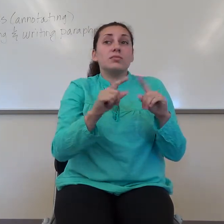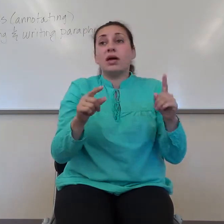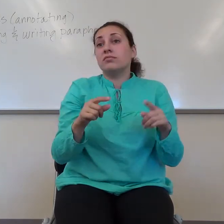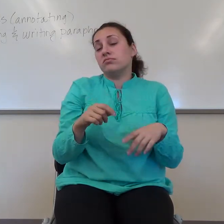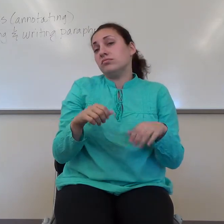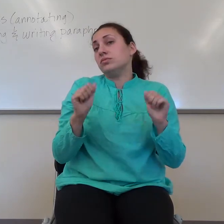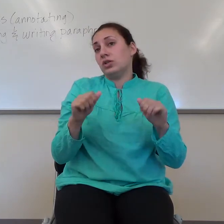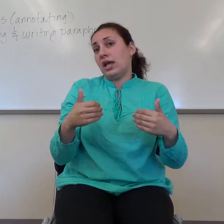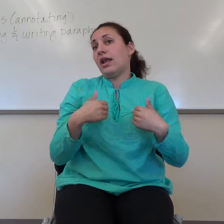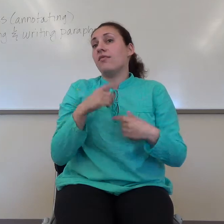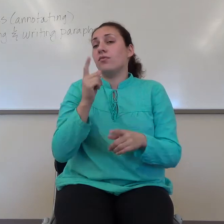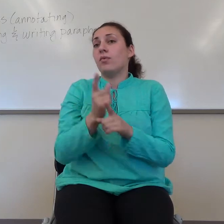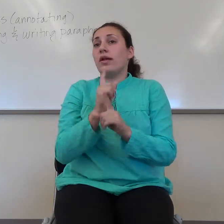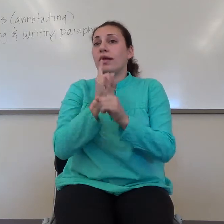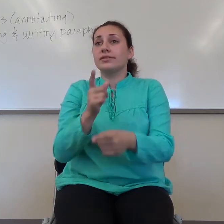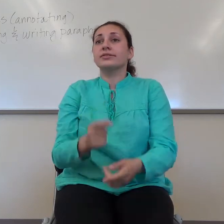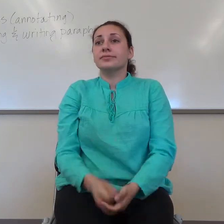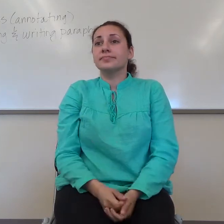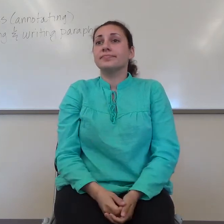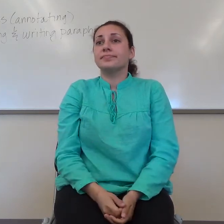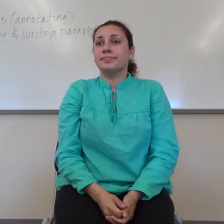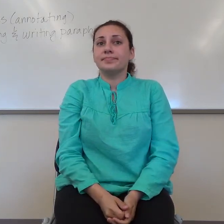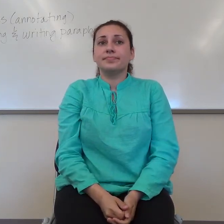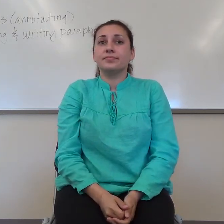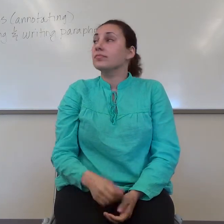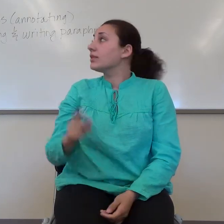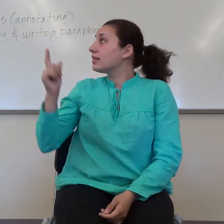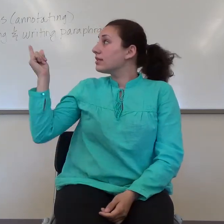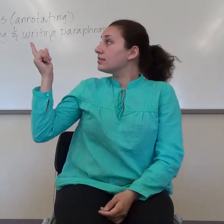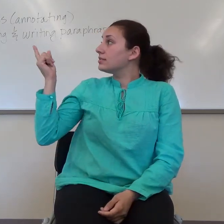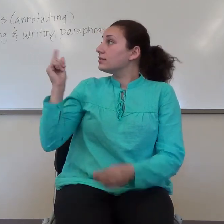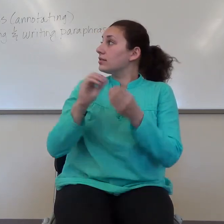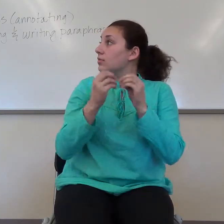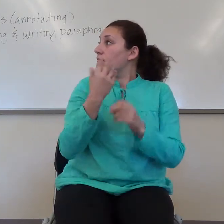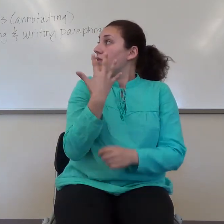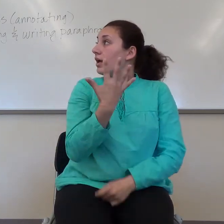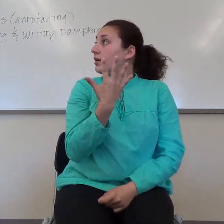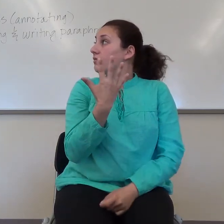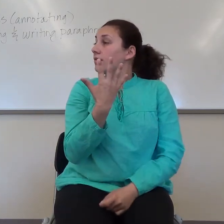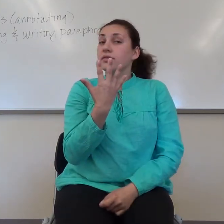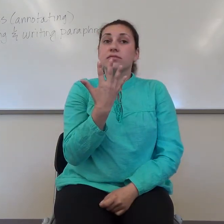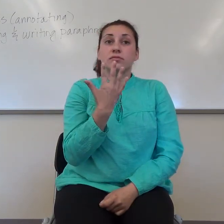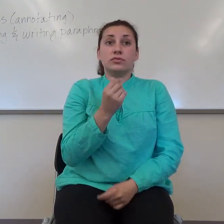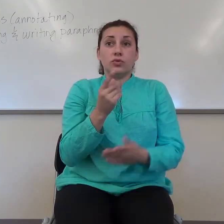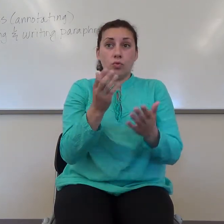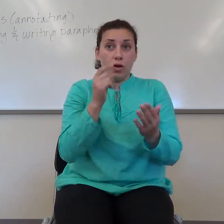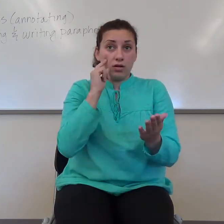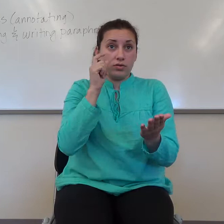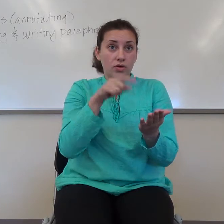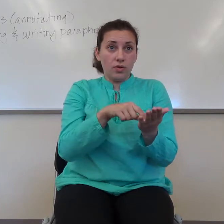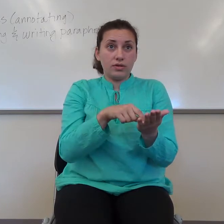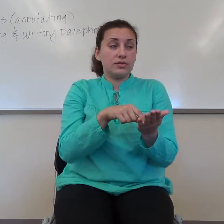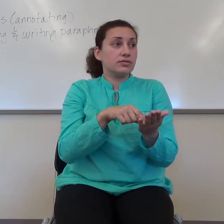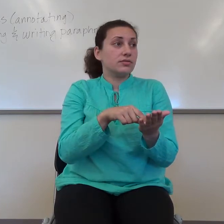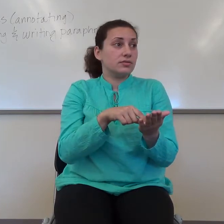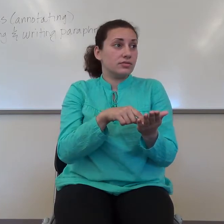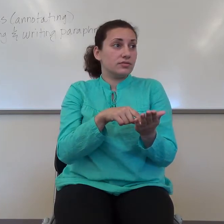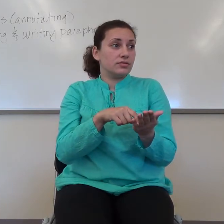answer. Okay, and this one, another thing you want to notice when you get this kind of test